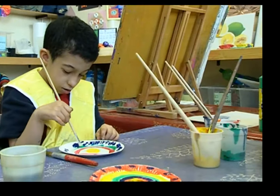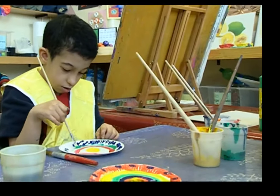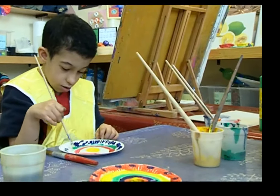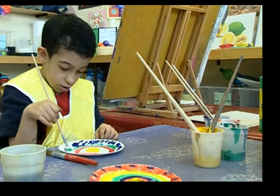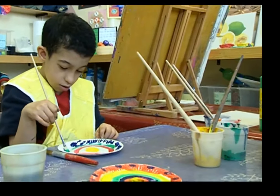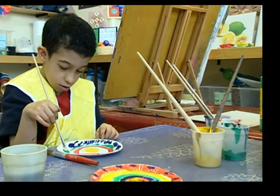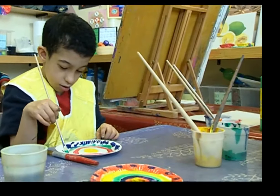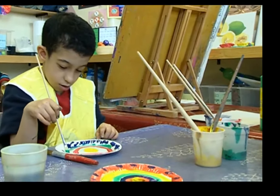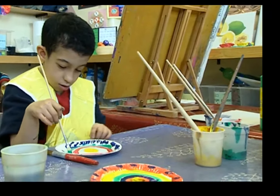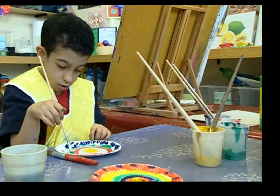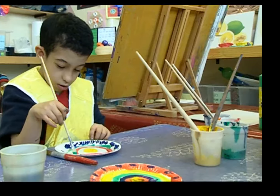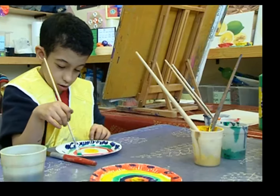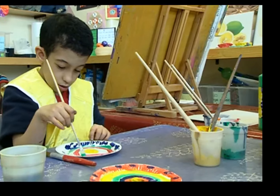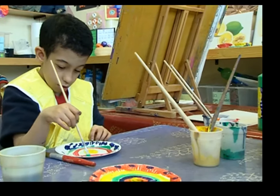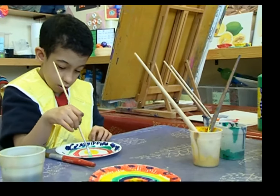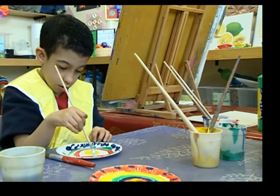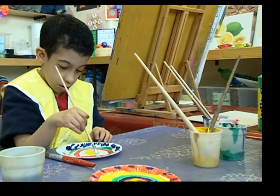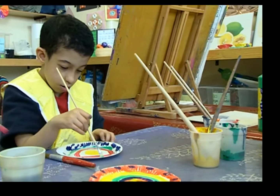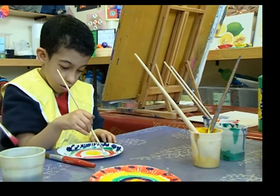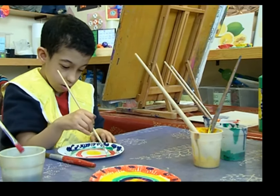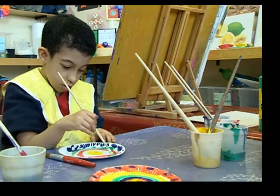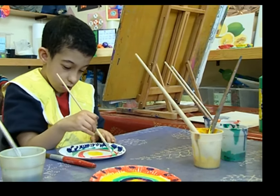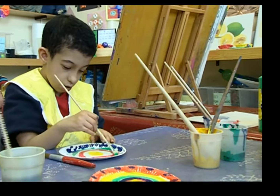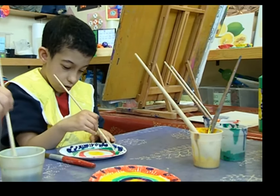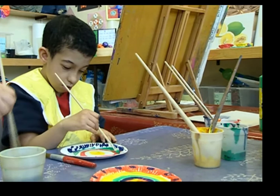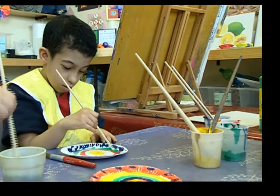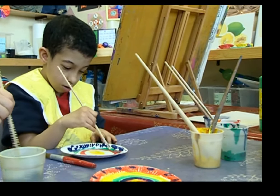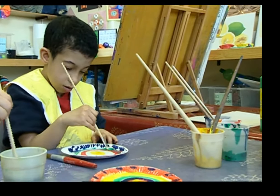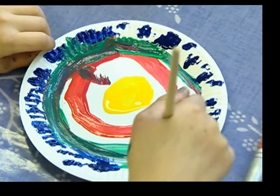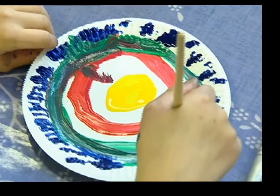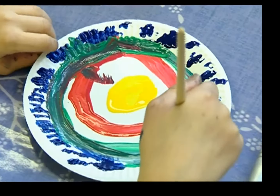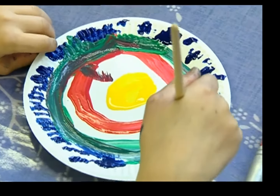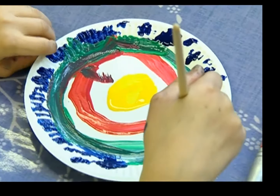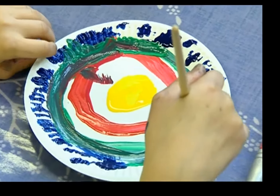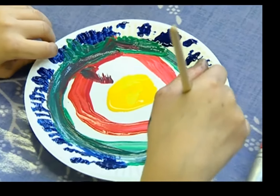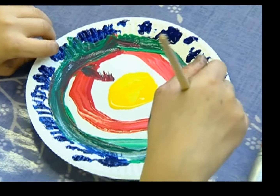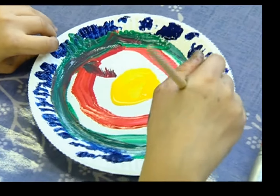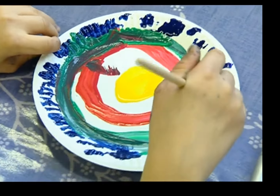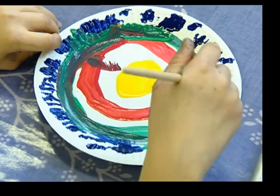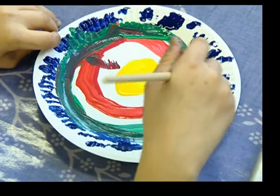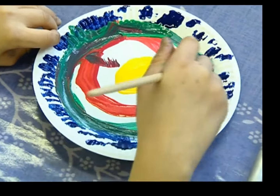Amir's nearly finished his paper plate picture. Just a little bit more.